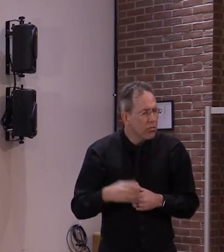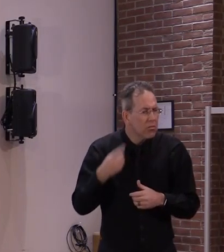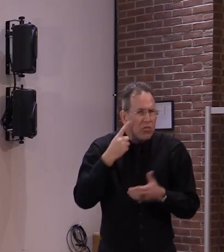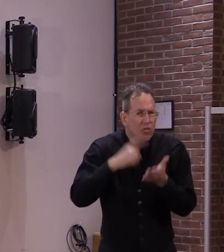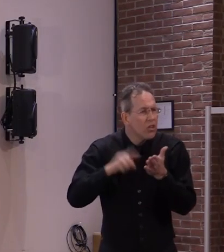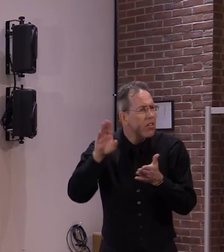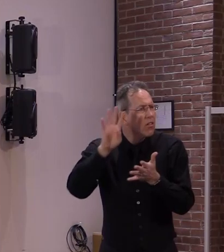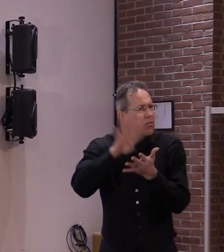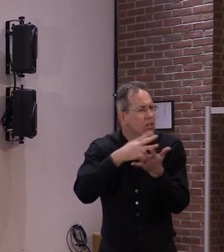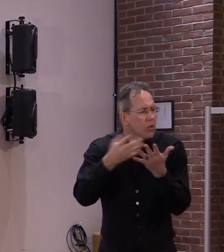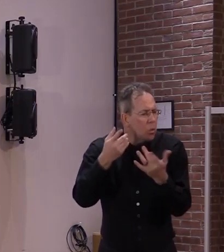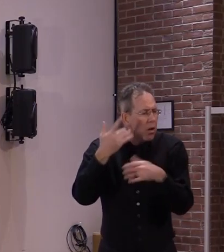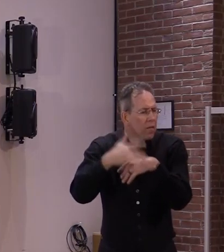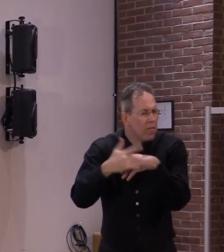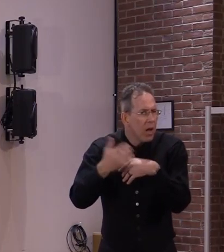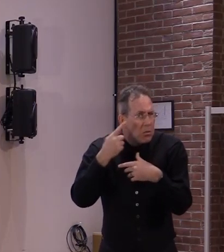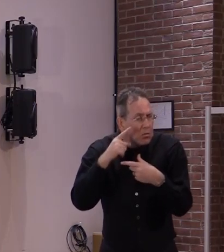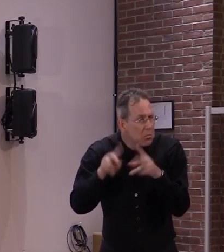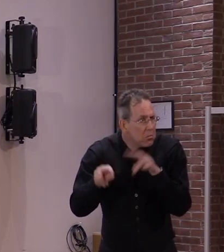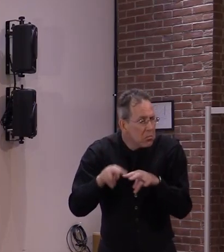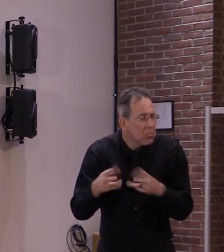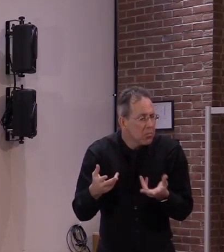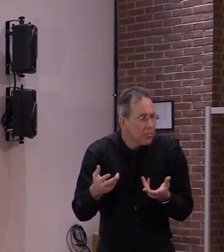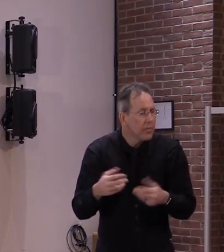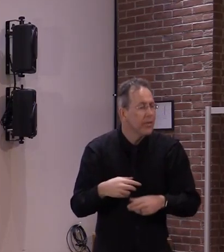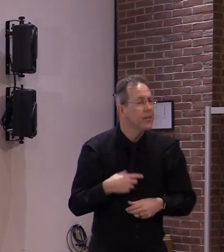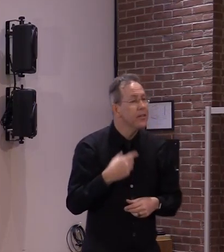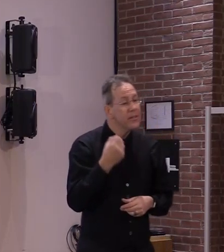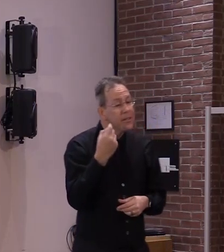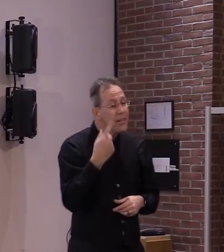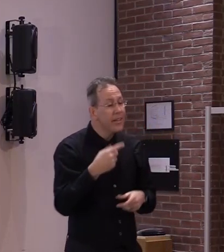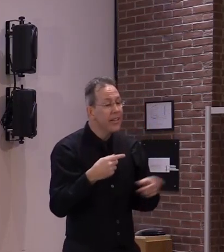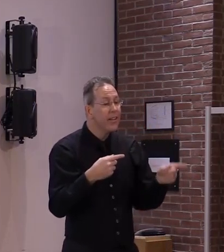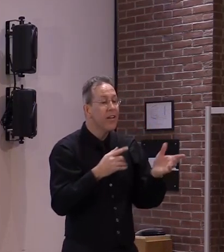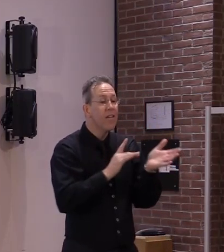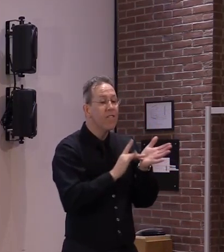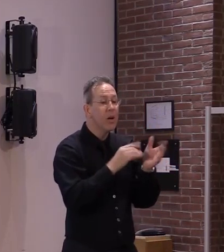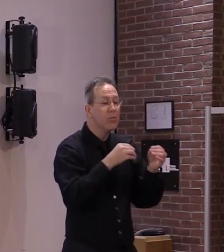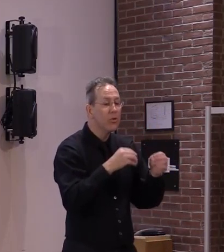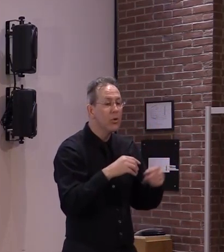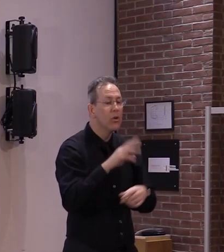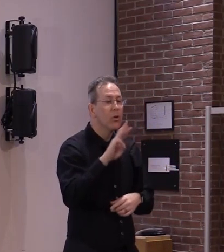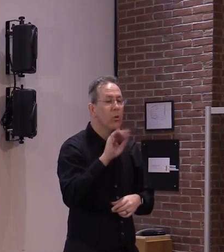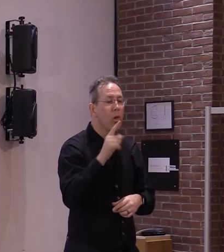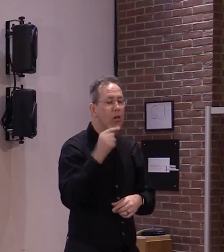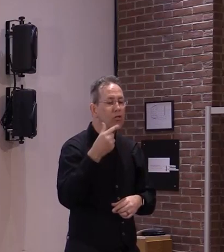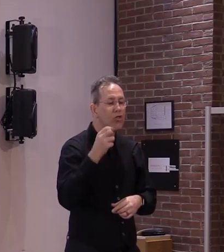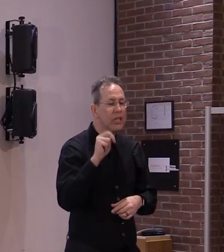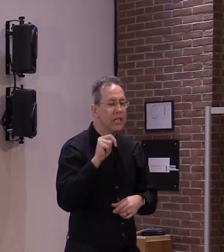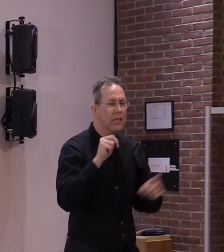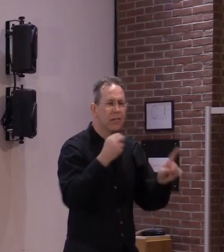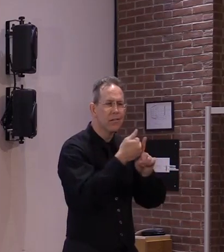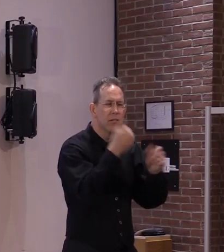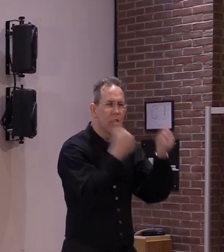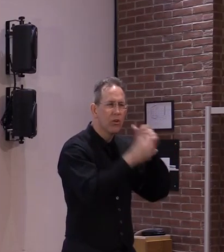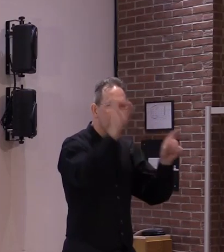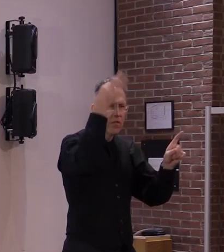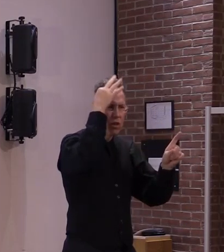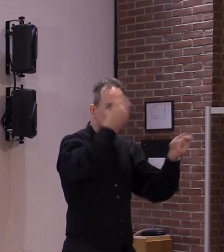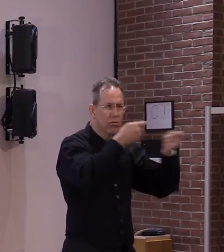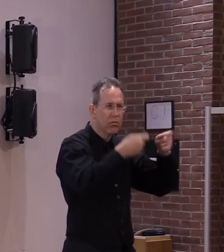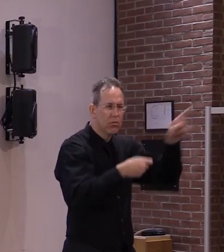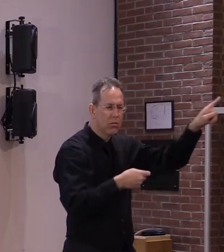federal program that is a little bit more complicated because it's not coordinated with us in a